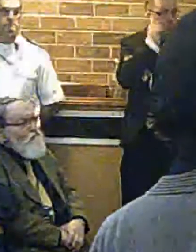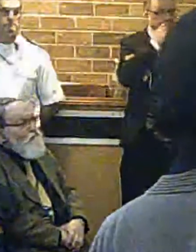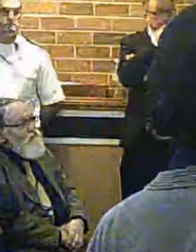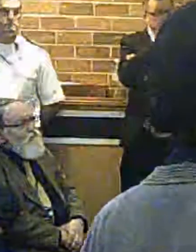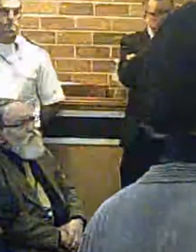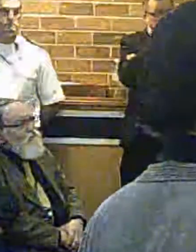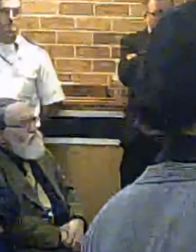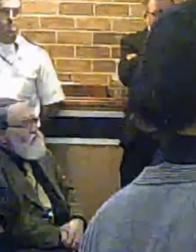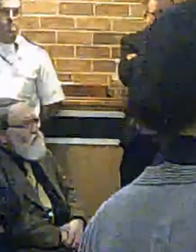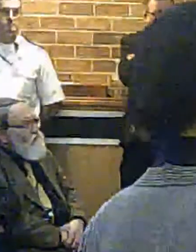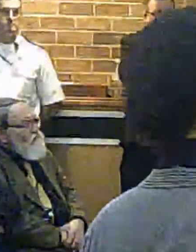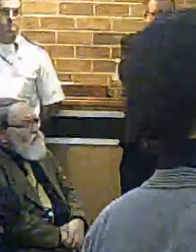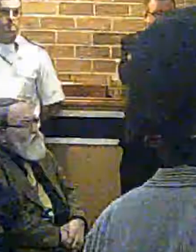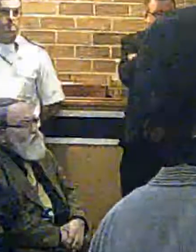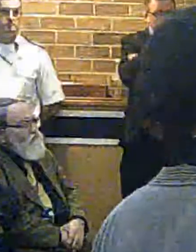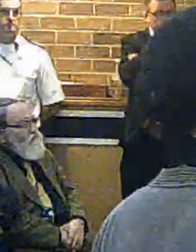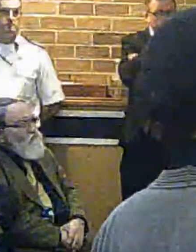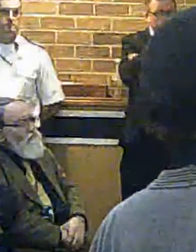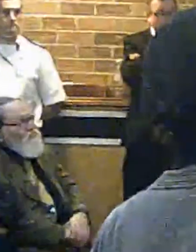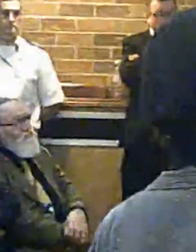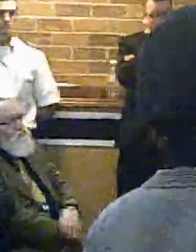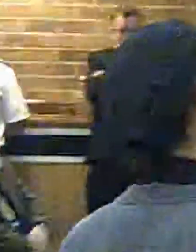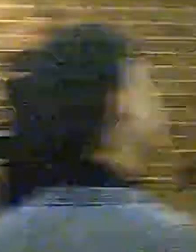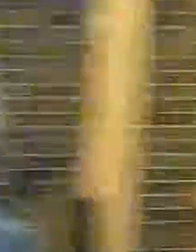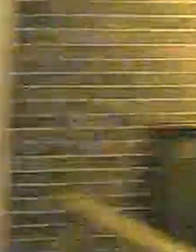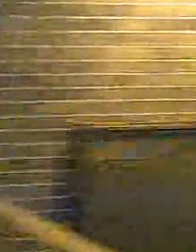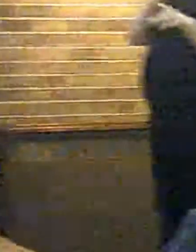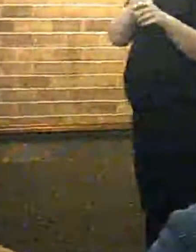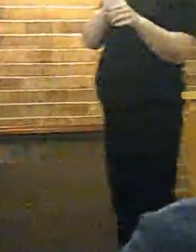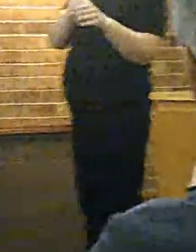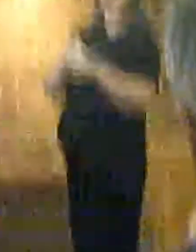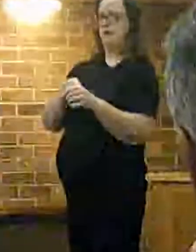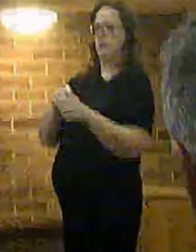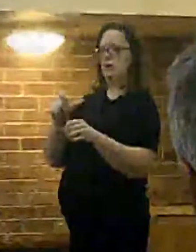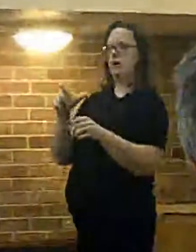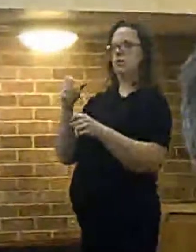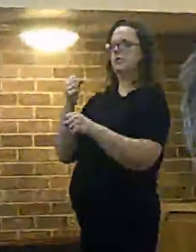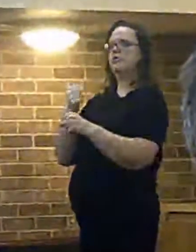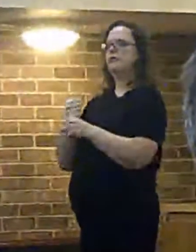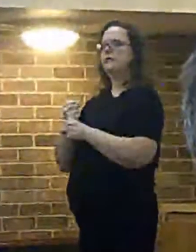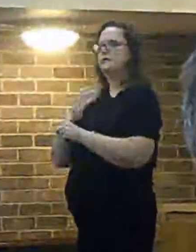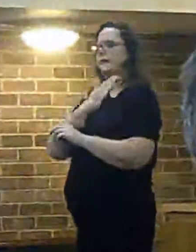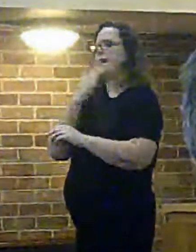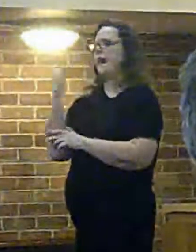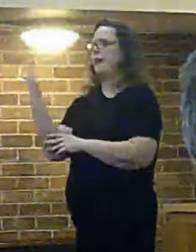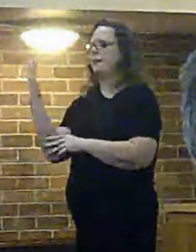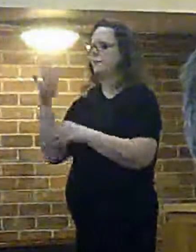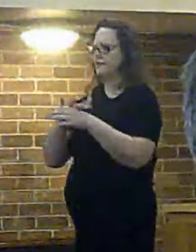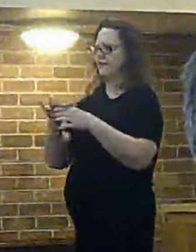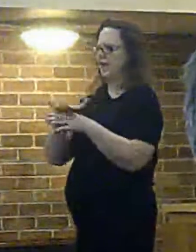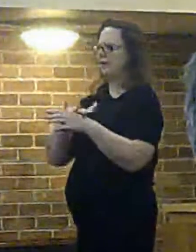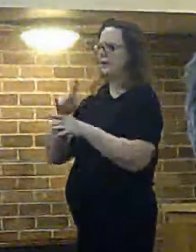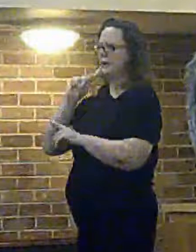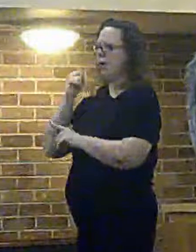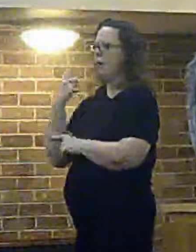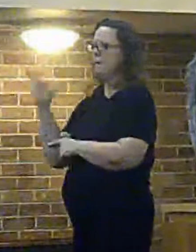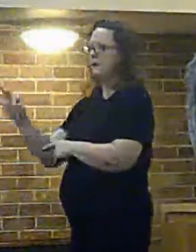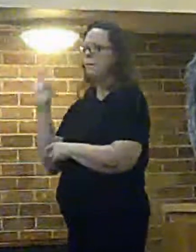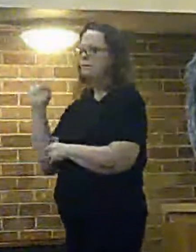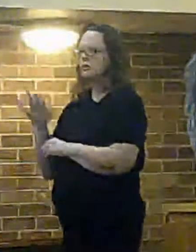Because, in order for me to do that, the Greaseby Library site can no longer be an option.